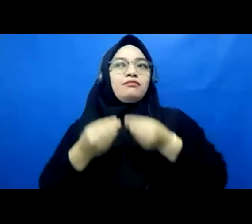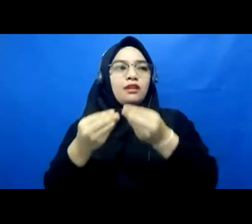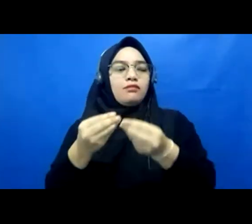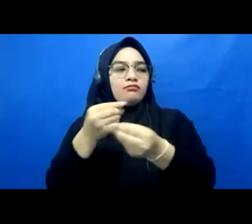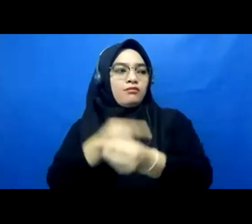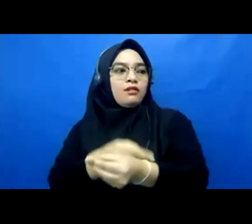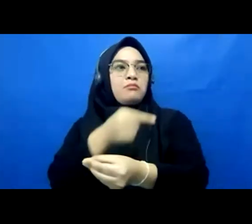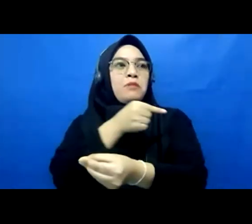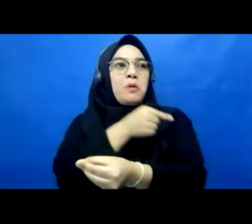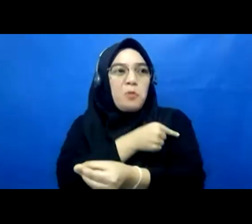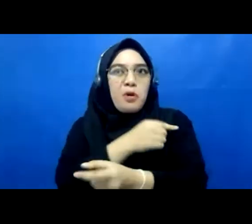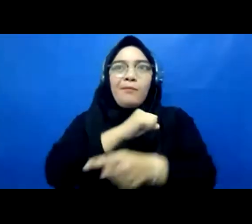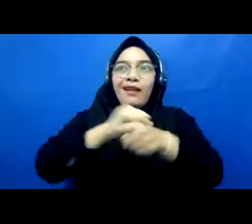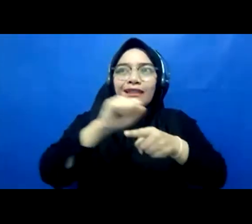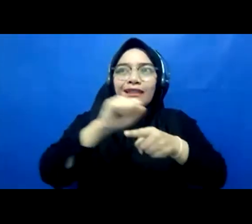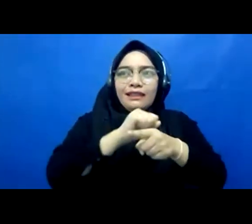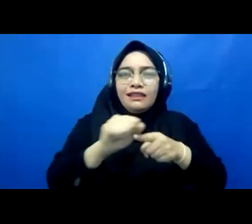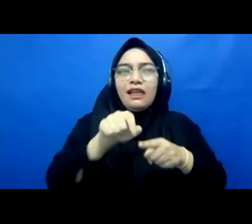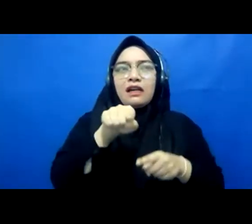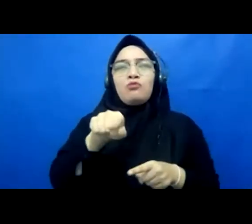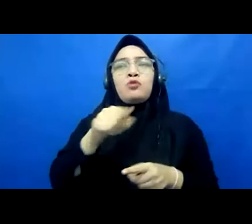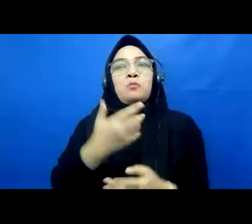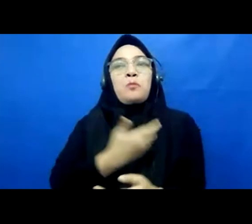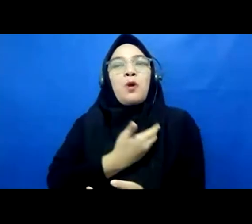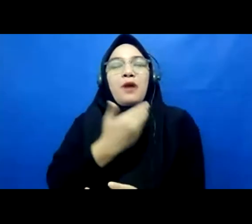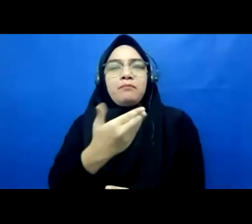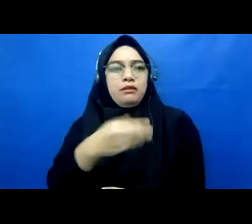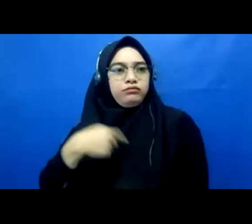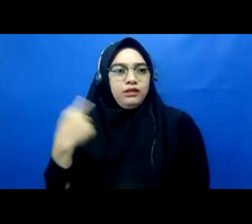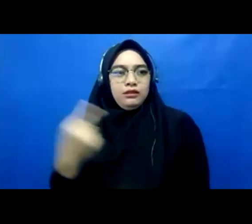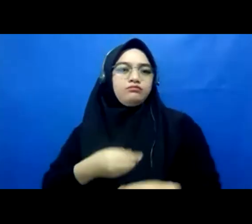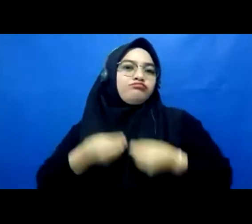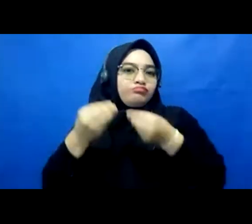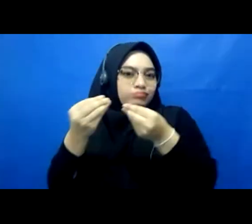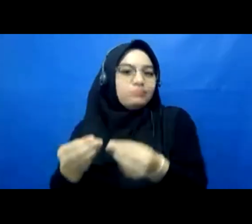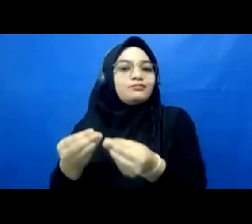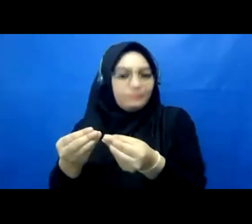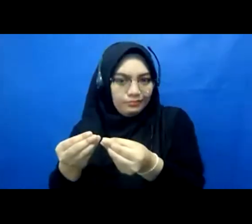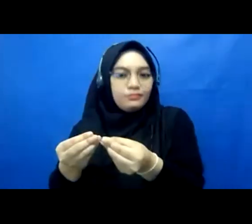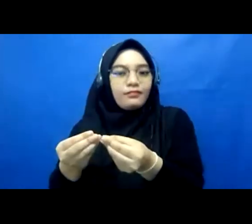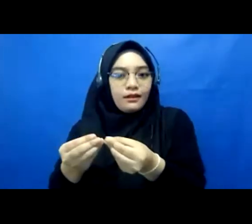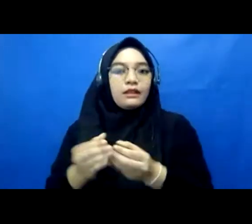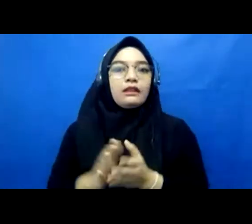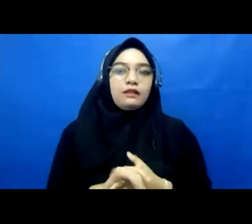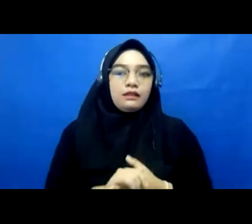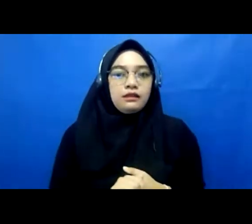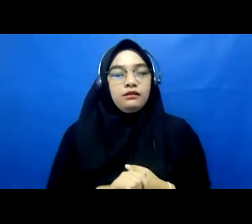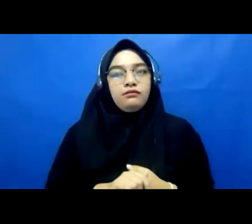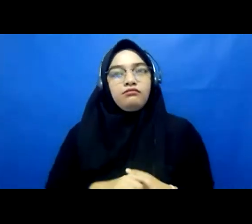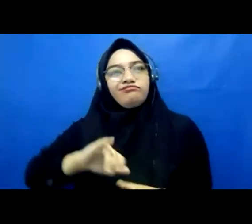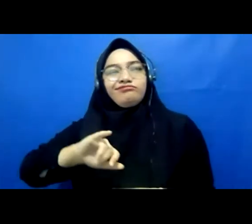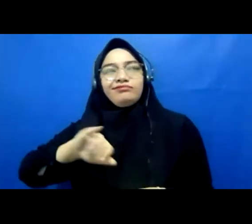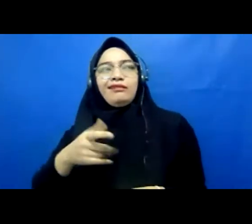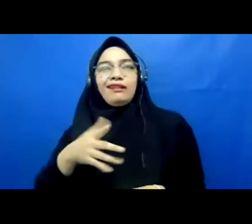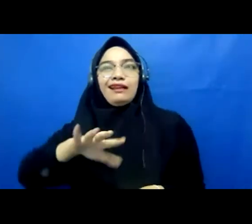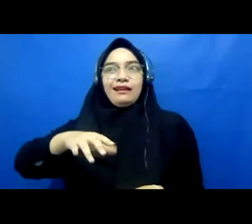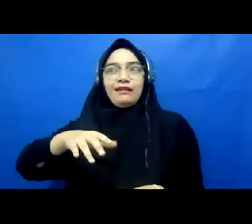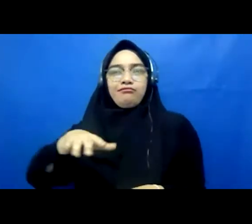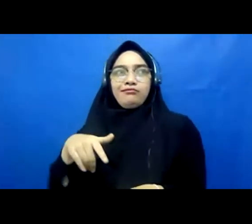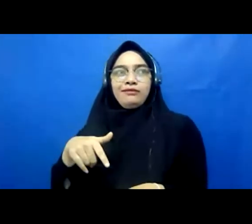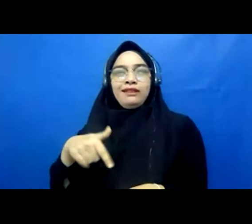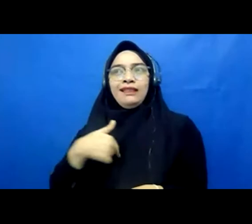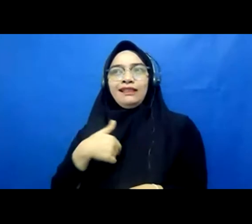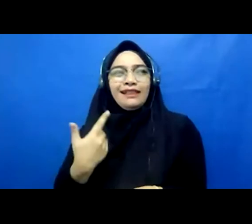to be. Because that's the first time for us, myself, person with disability, for the first time, we don't even know what we want to be,